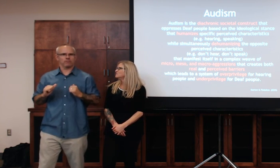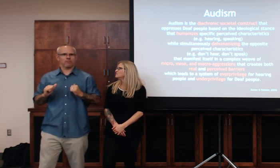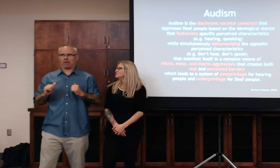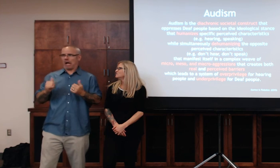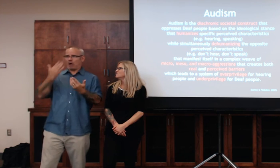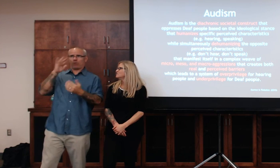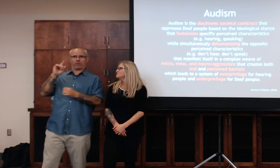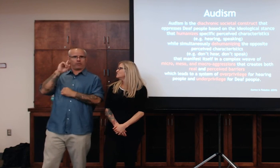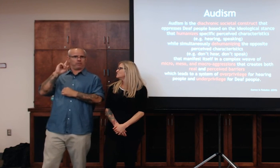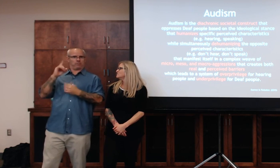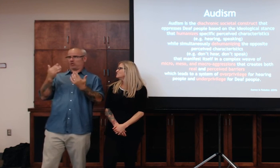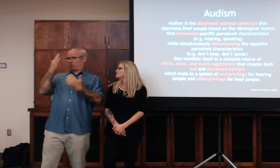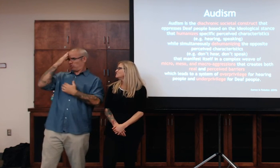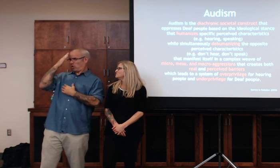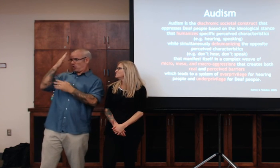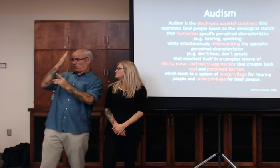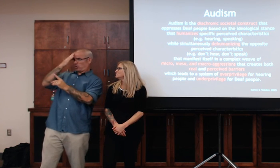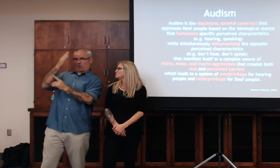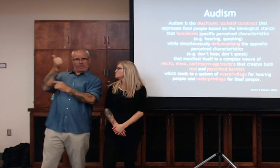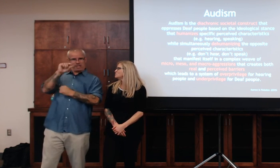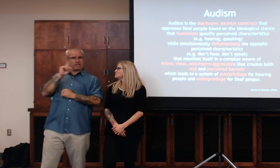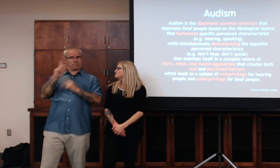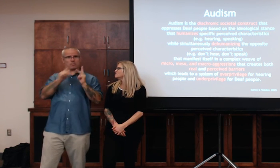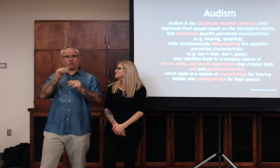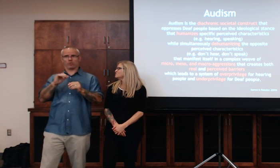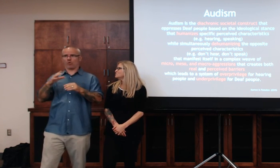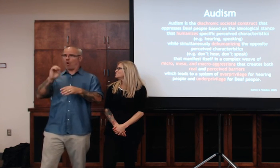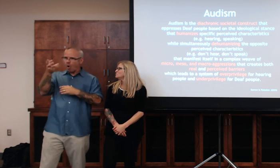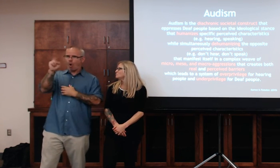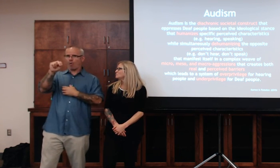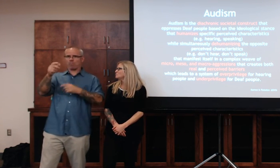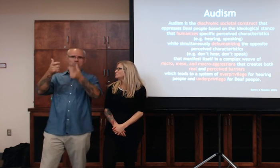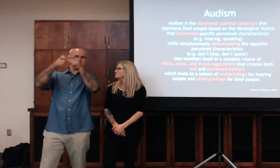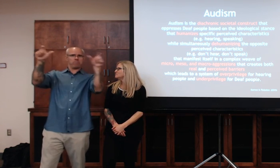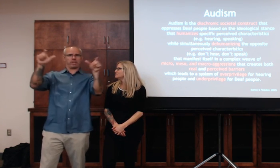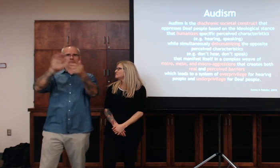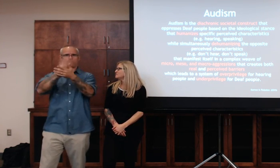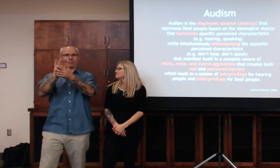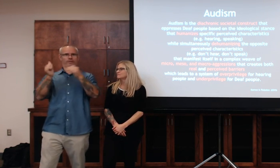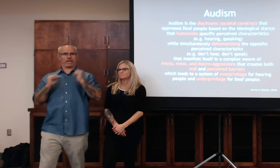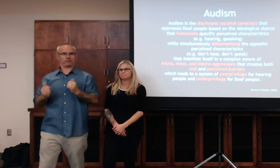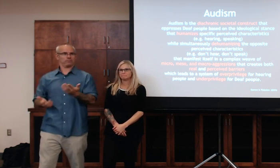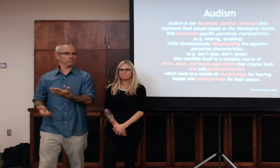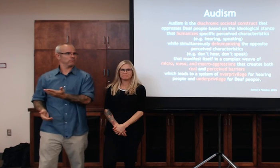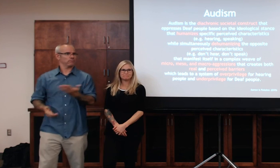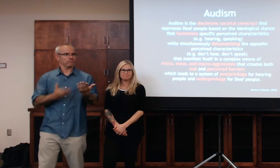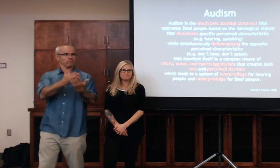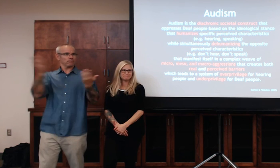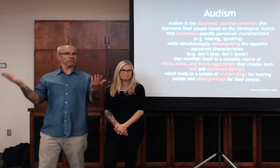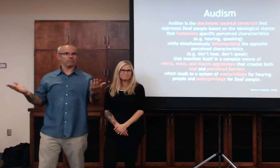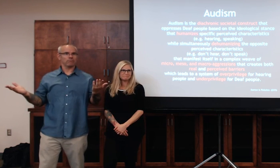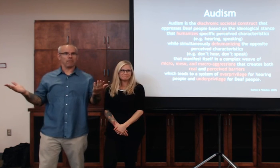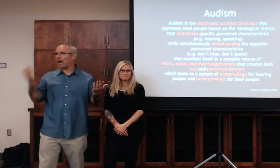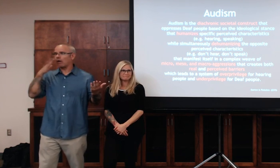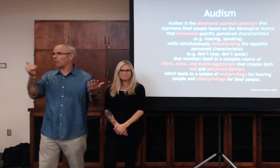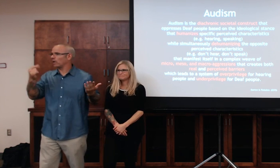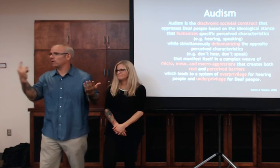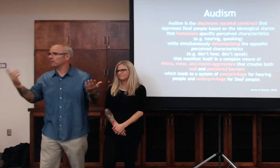how do we have any control over the movie theaters? Do you know any deaf people that own a large movie theater? Anyone? And I don't know any.